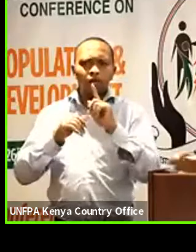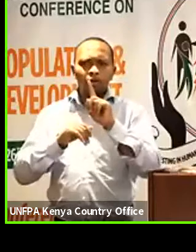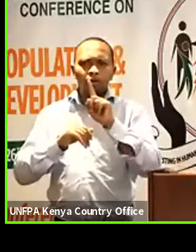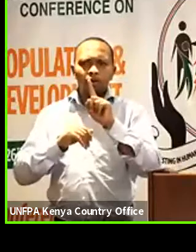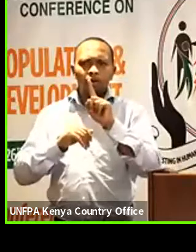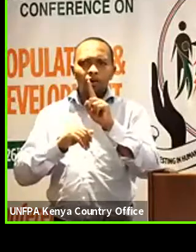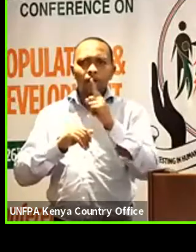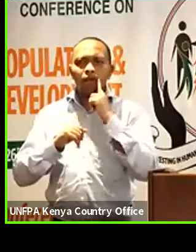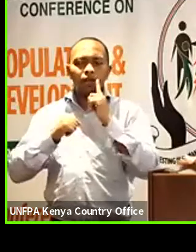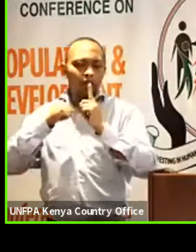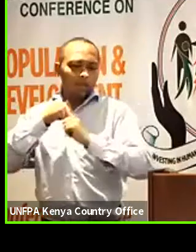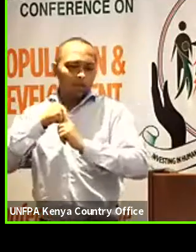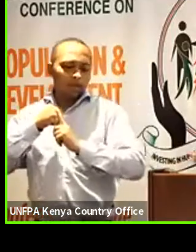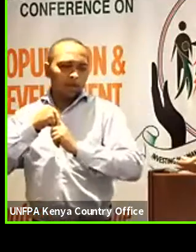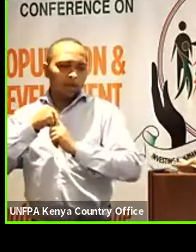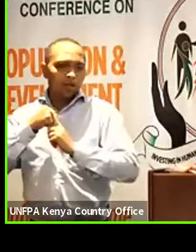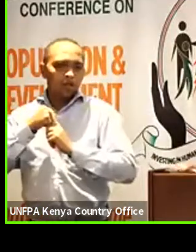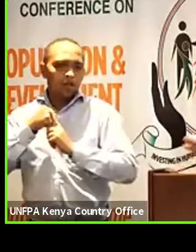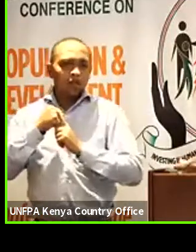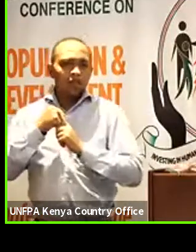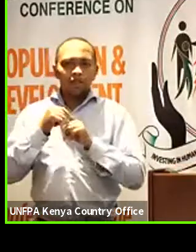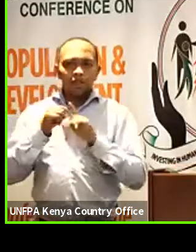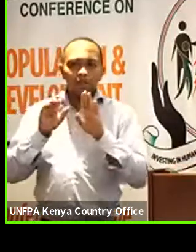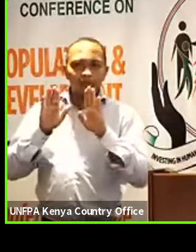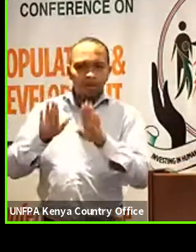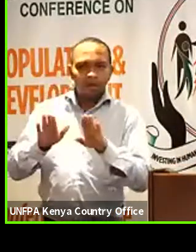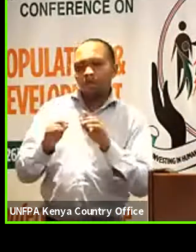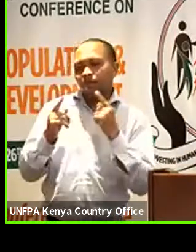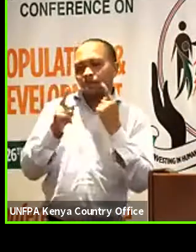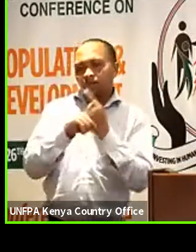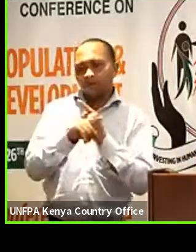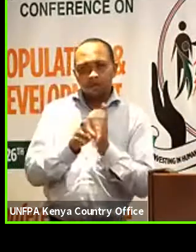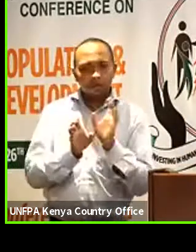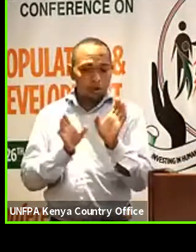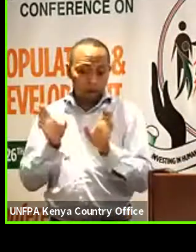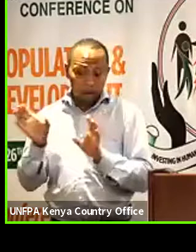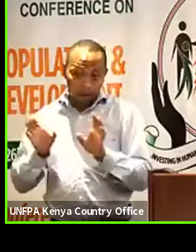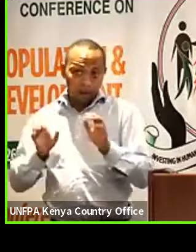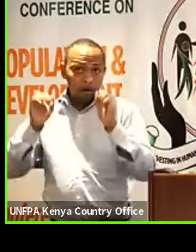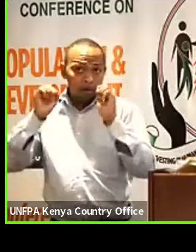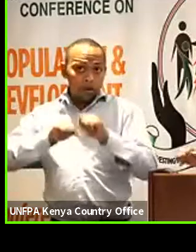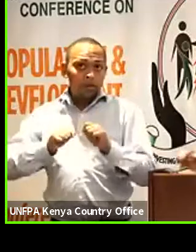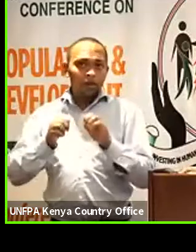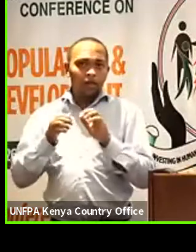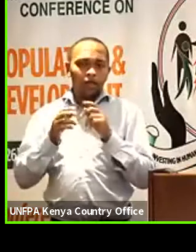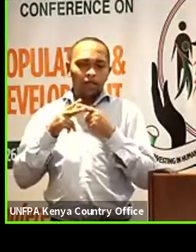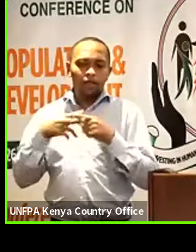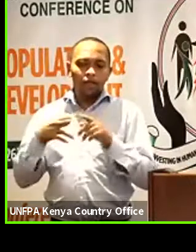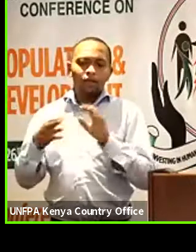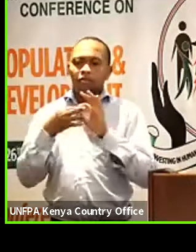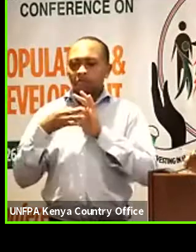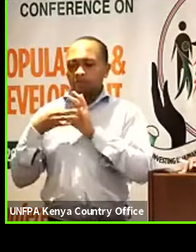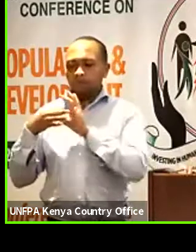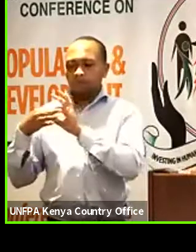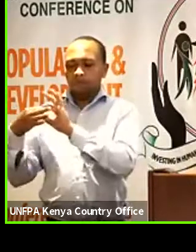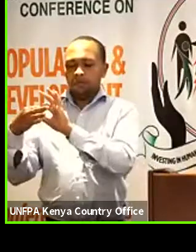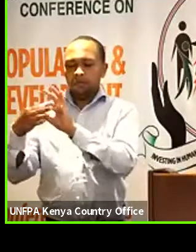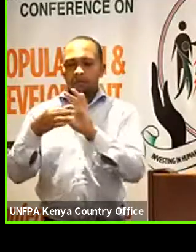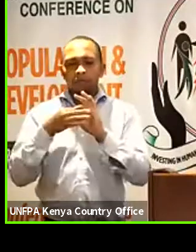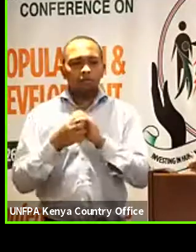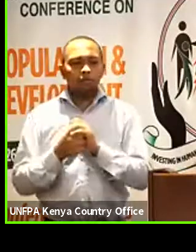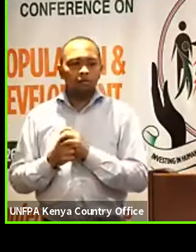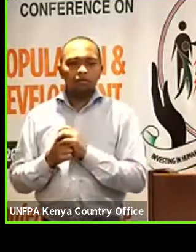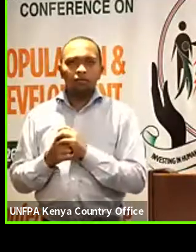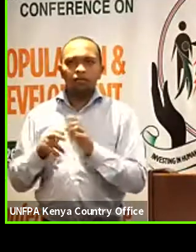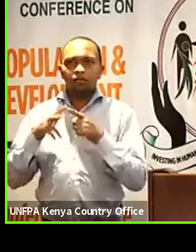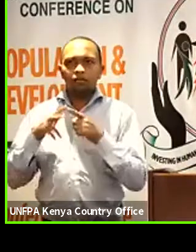least the panelists, you don't have a choice. You just need to go to your respective session, and that's where you have the panelists plus the chair. So let's